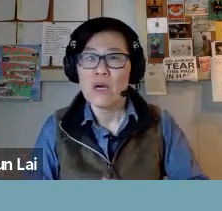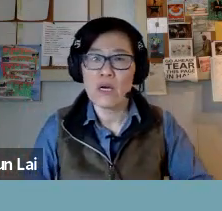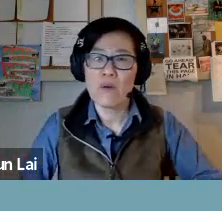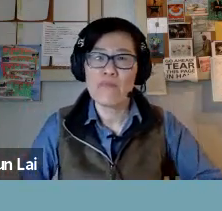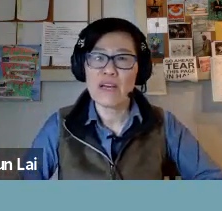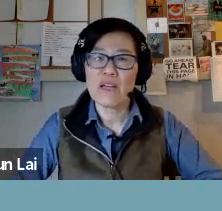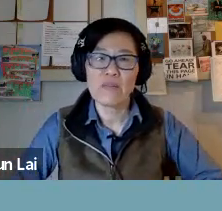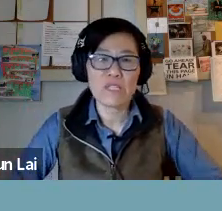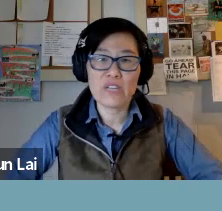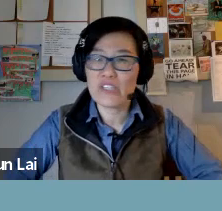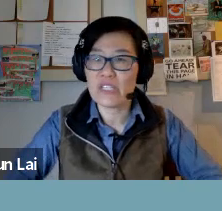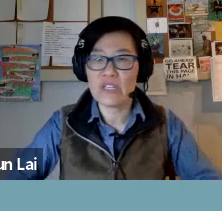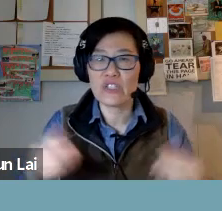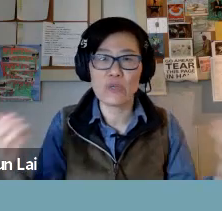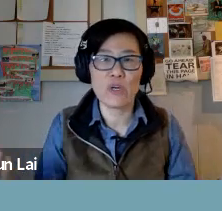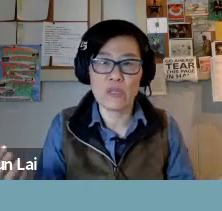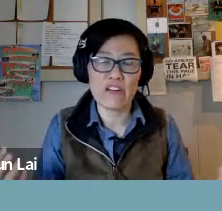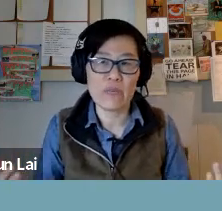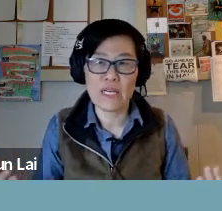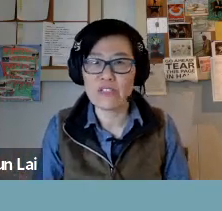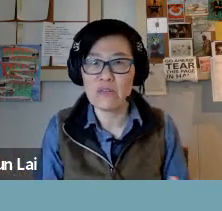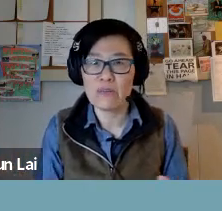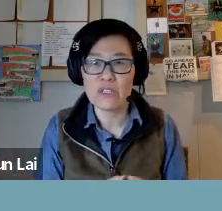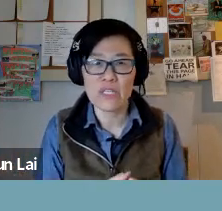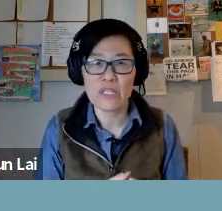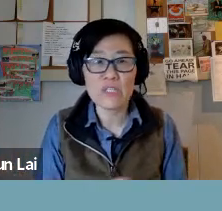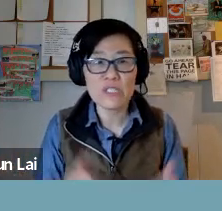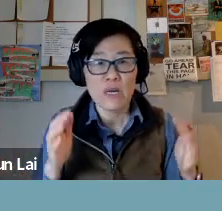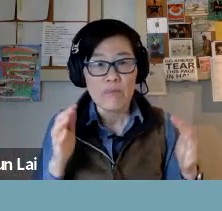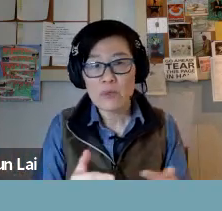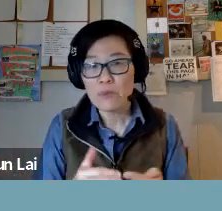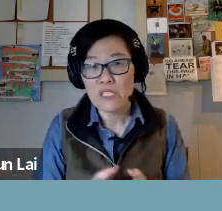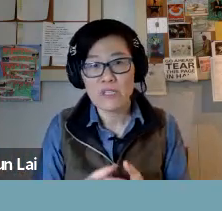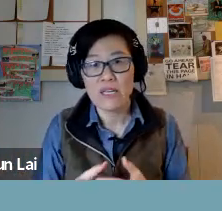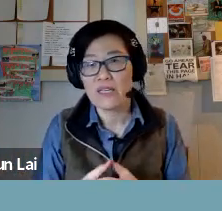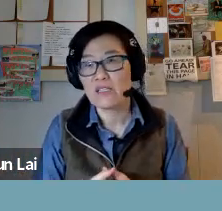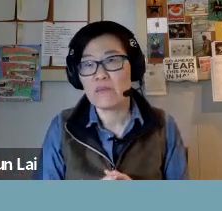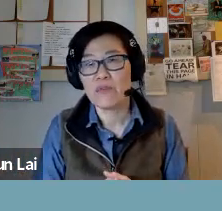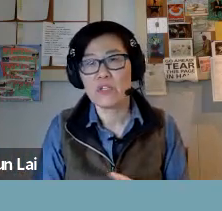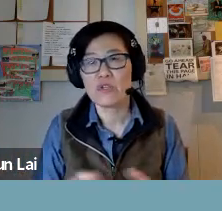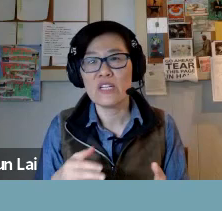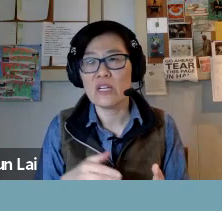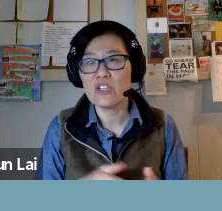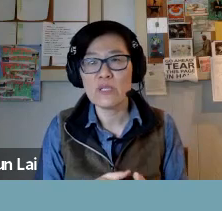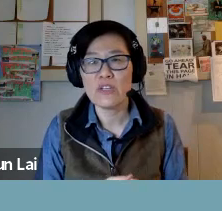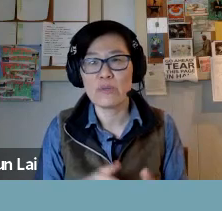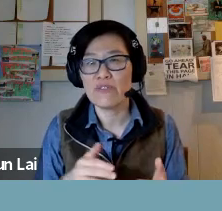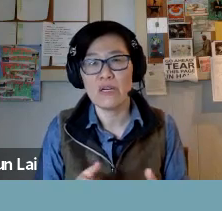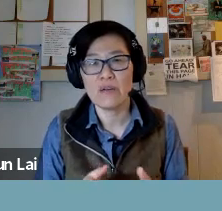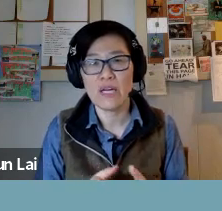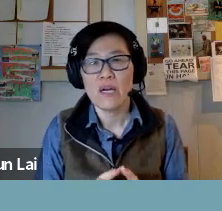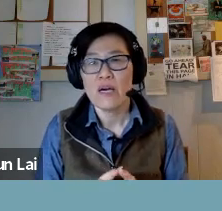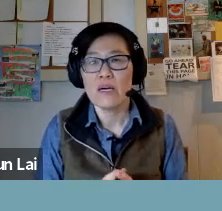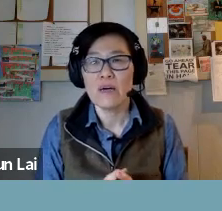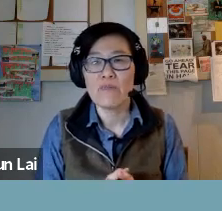now, that a particular agent doesn't consume a whole lot of media outside of books, right? So, but just be responsible, again, like I said before, tread knowledgeably and you'll be